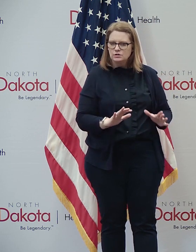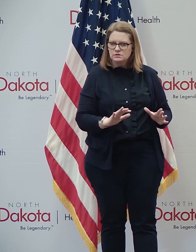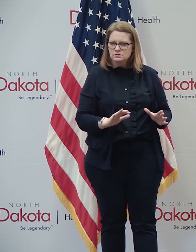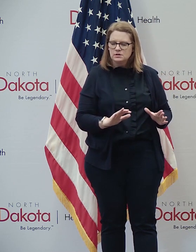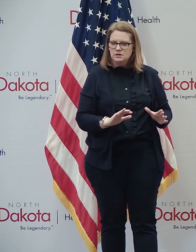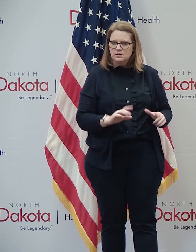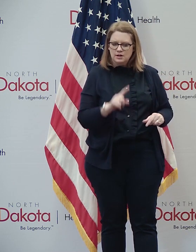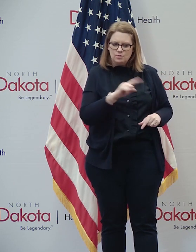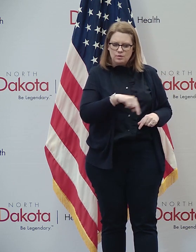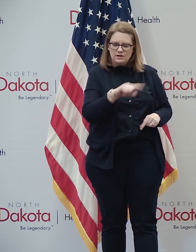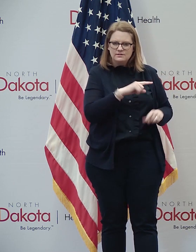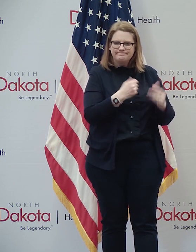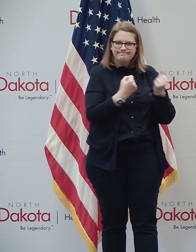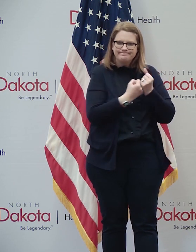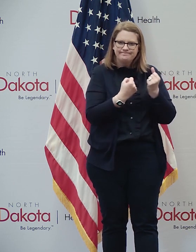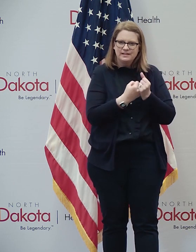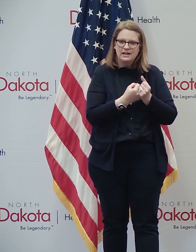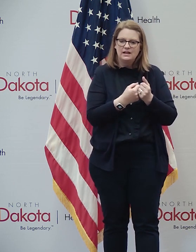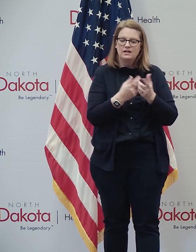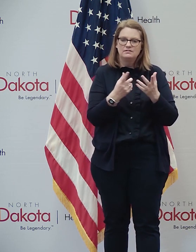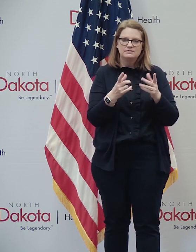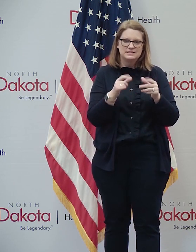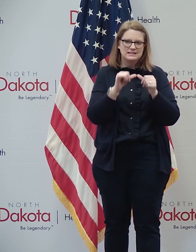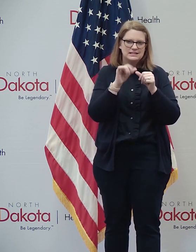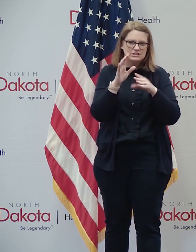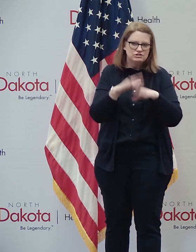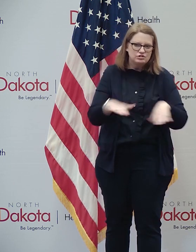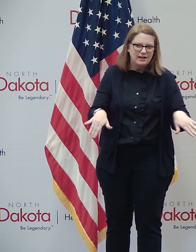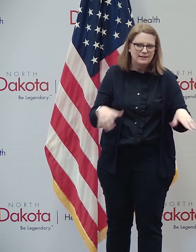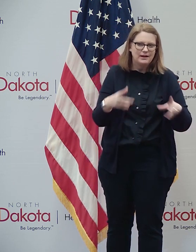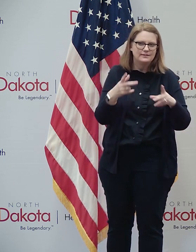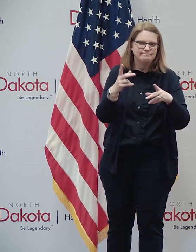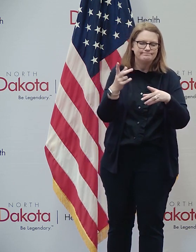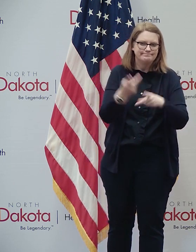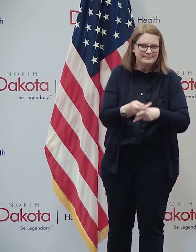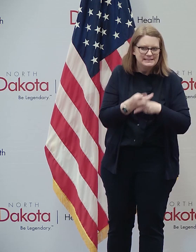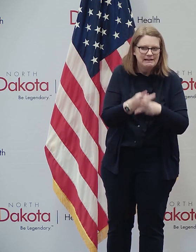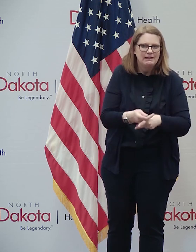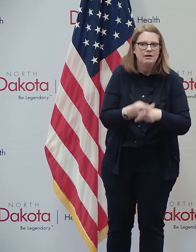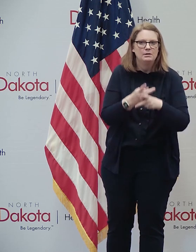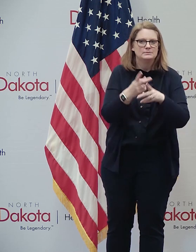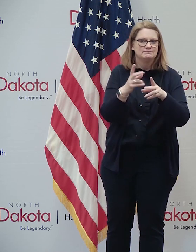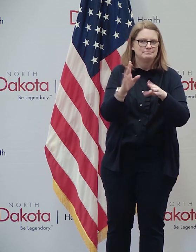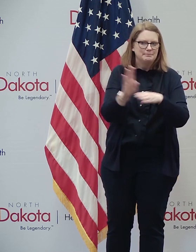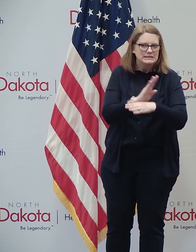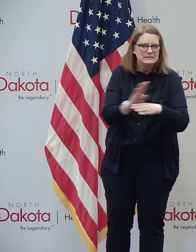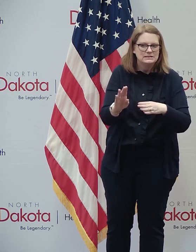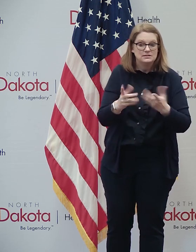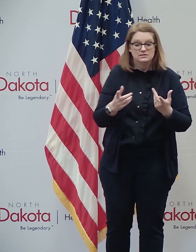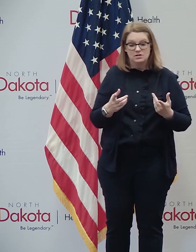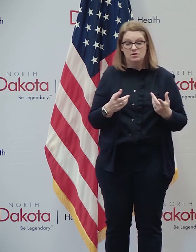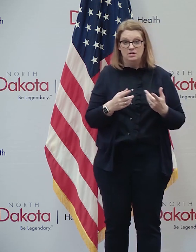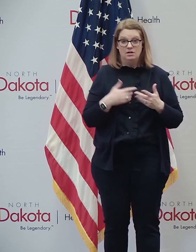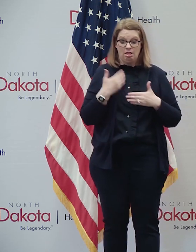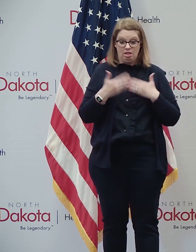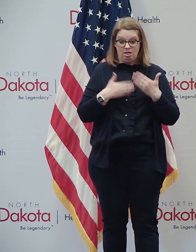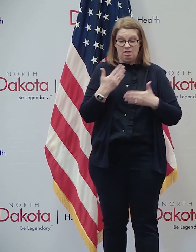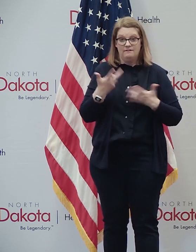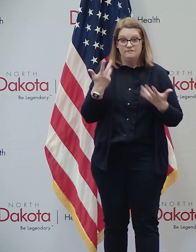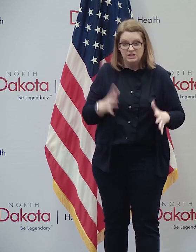help sustain the child care sector so that when we came out of this, we would actually still have a child care sector. There's